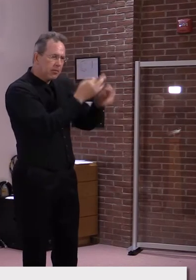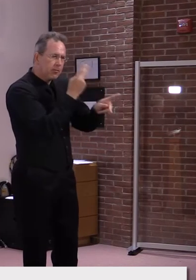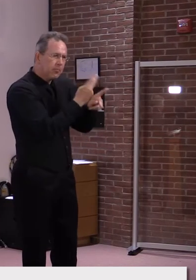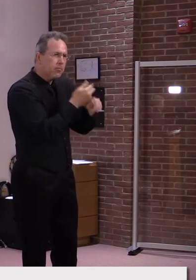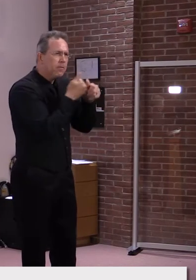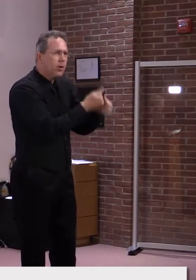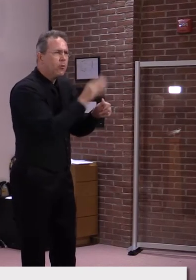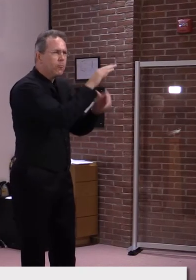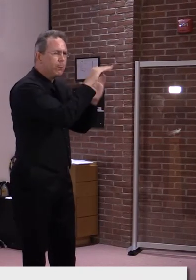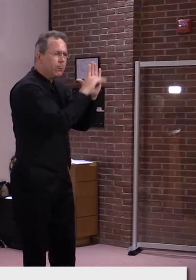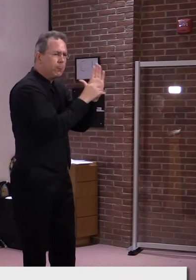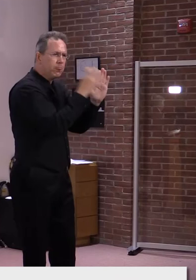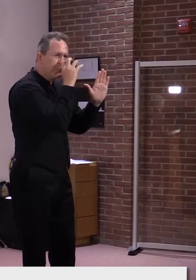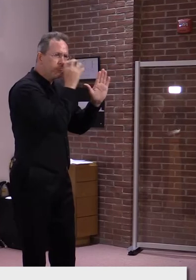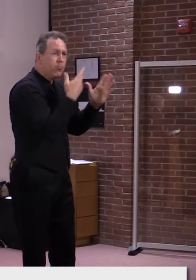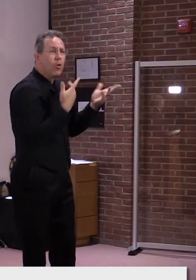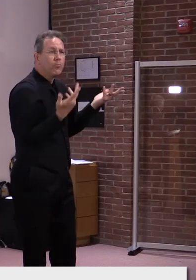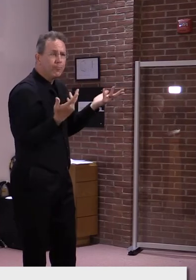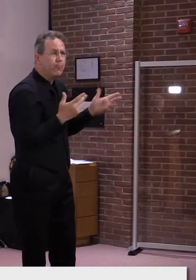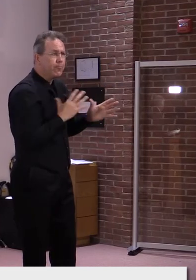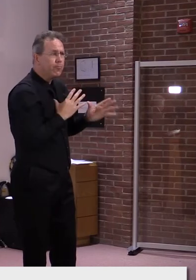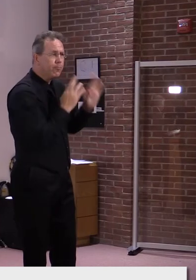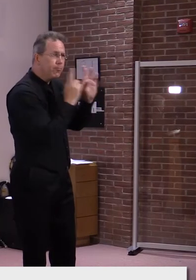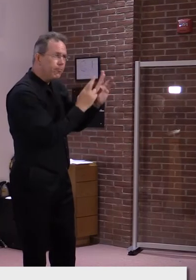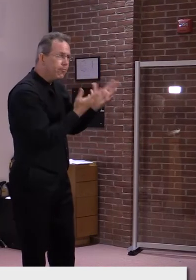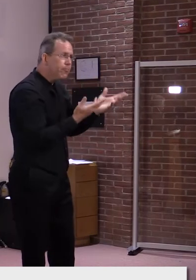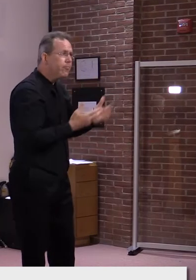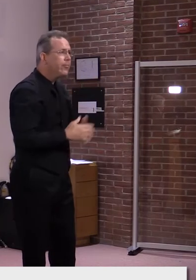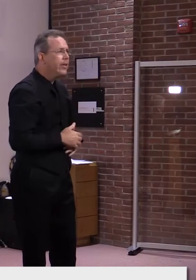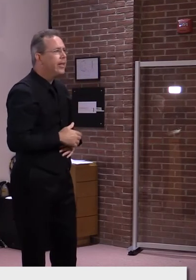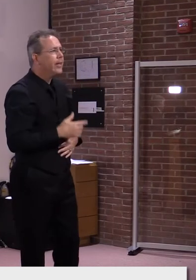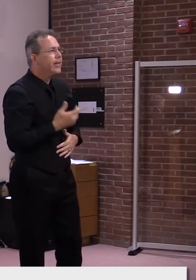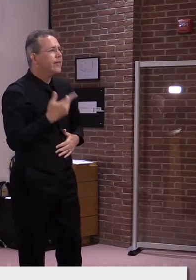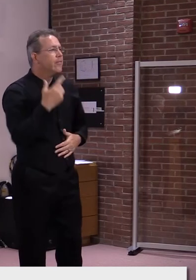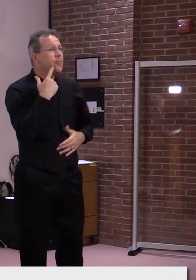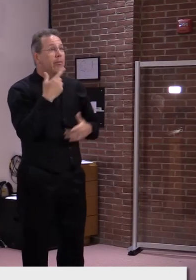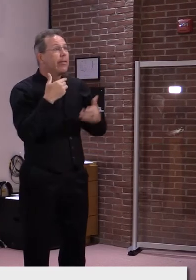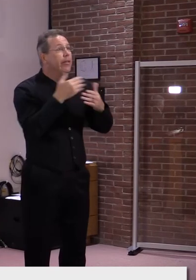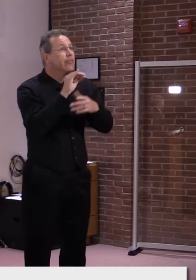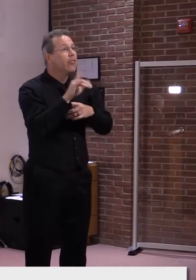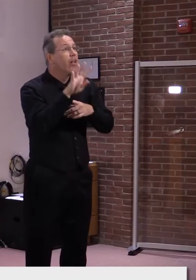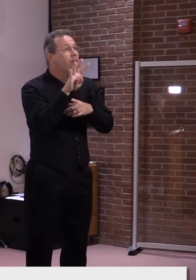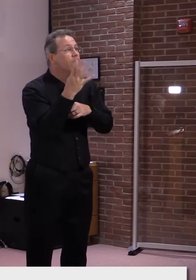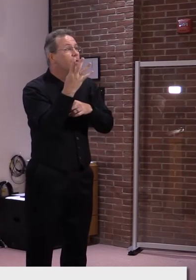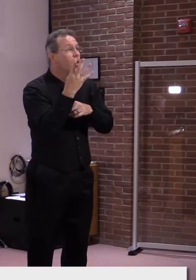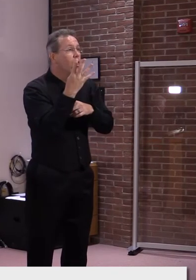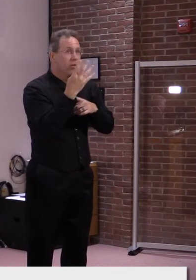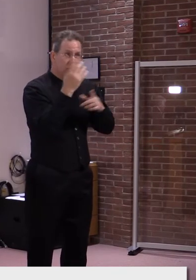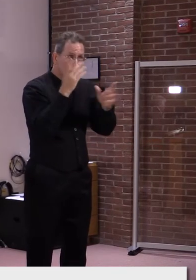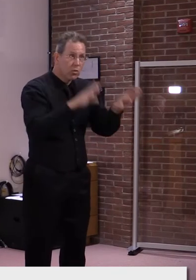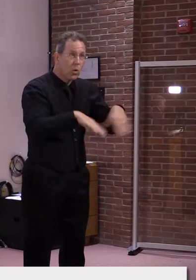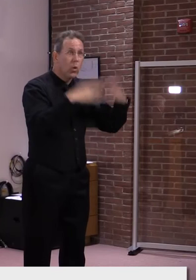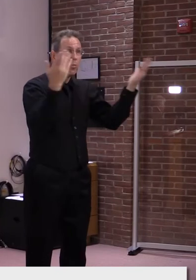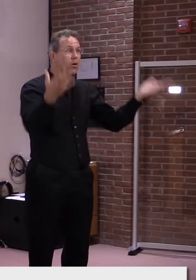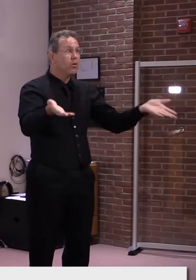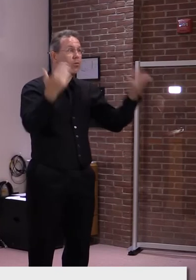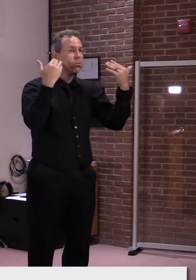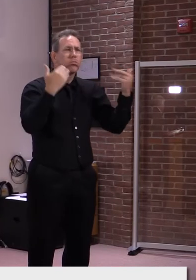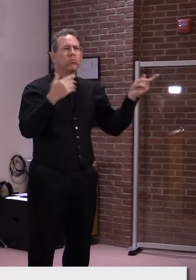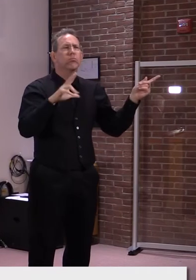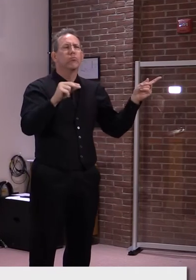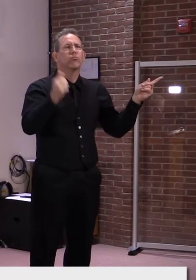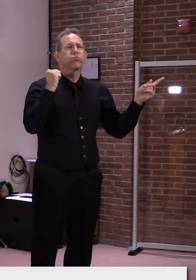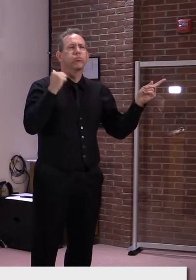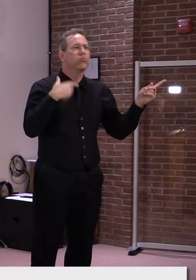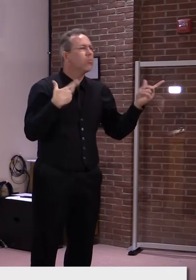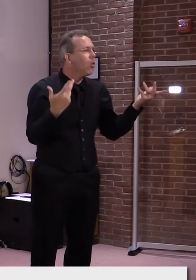even after all the restrictions are lifted for everything. So we